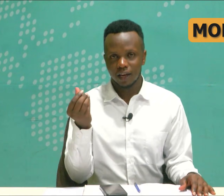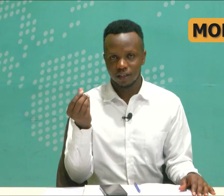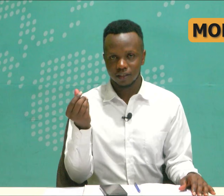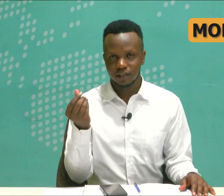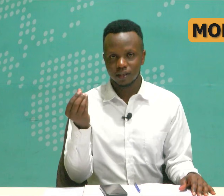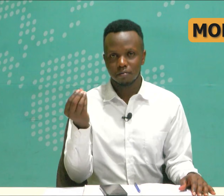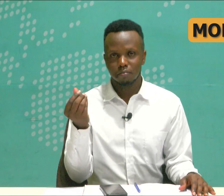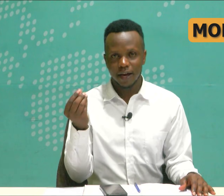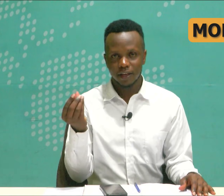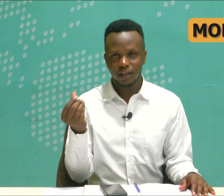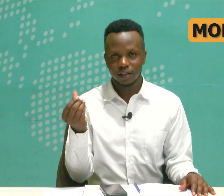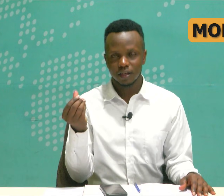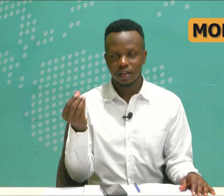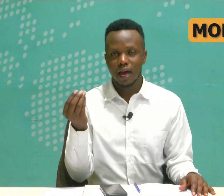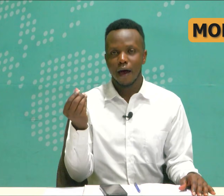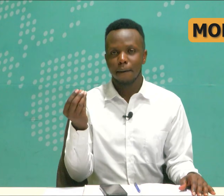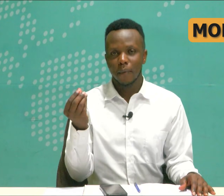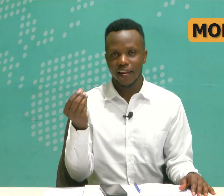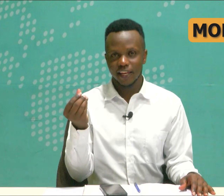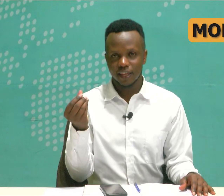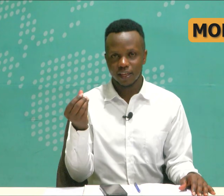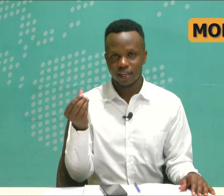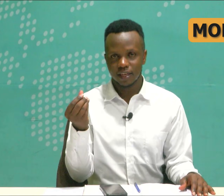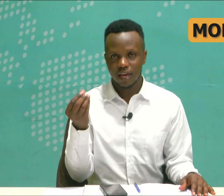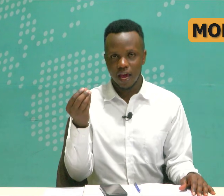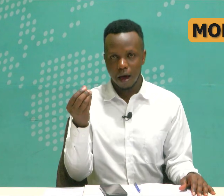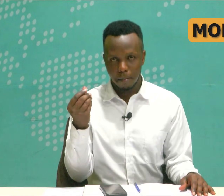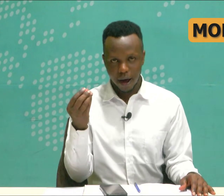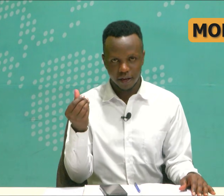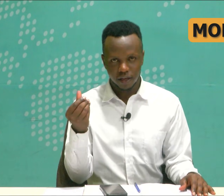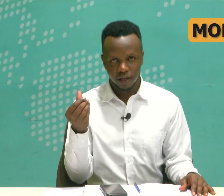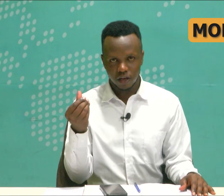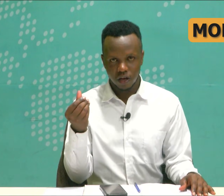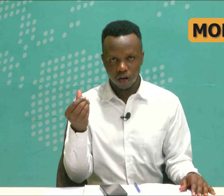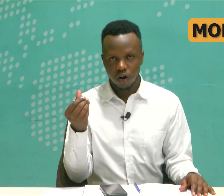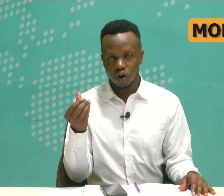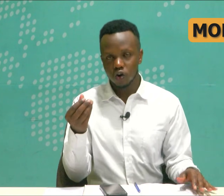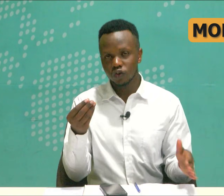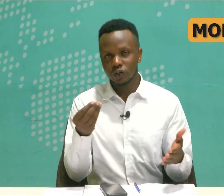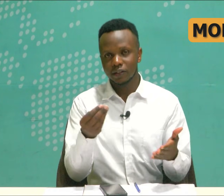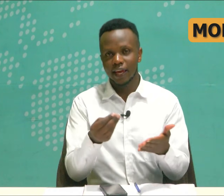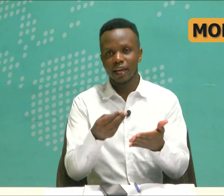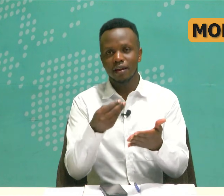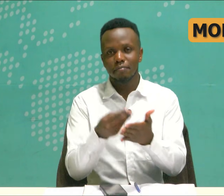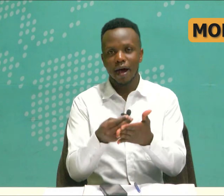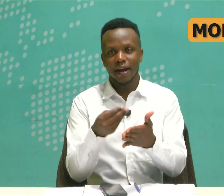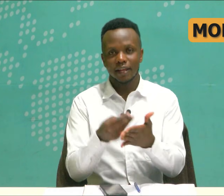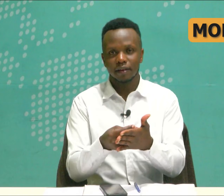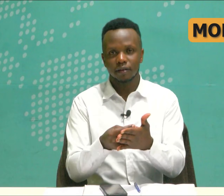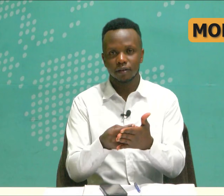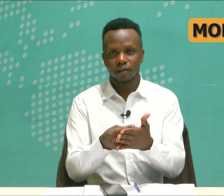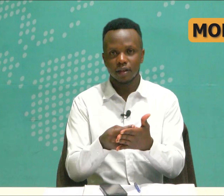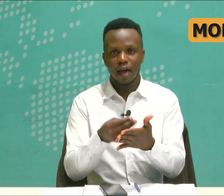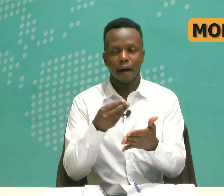this, money, money, money. Or you say money,